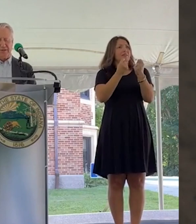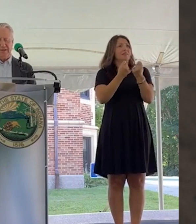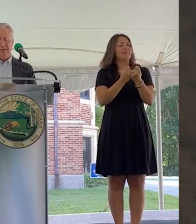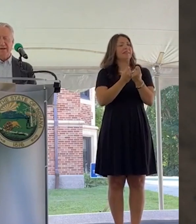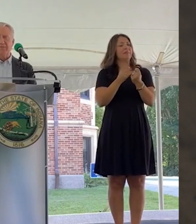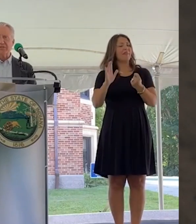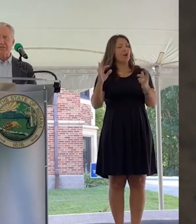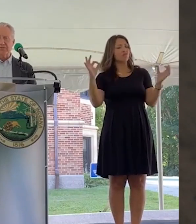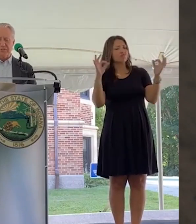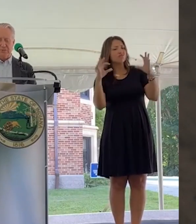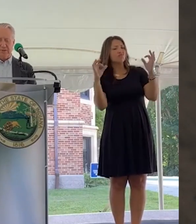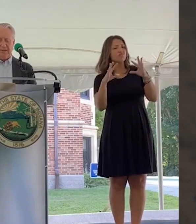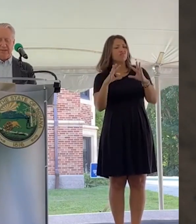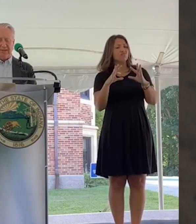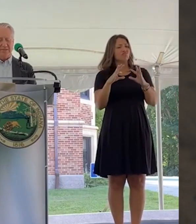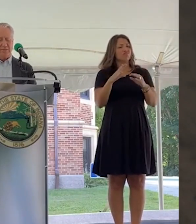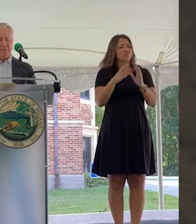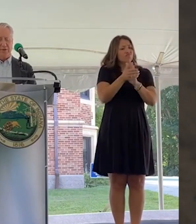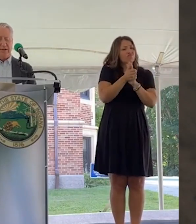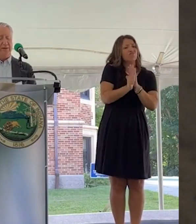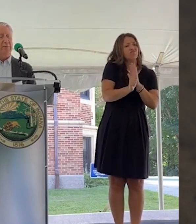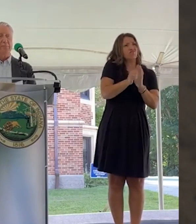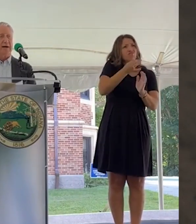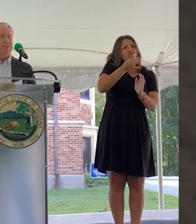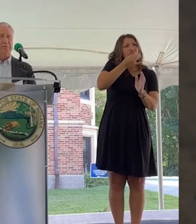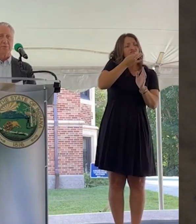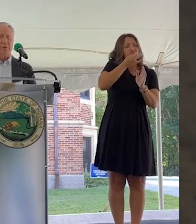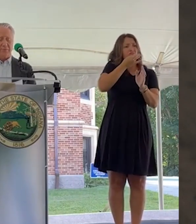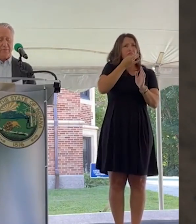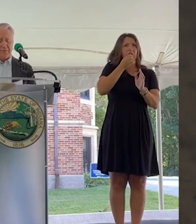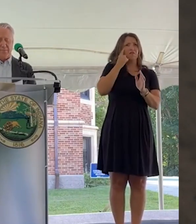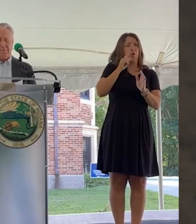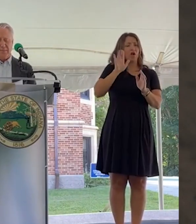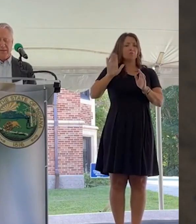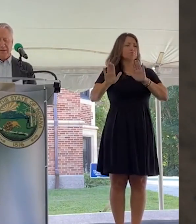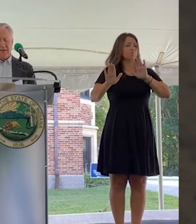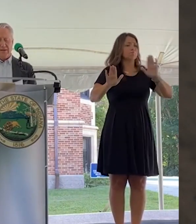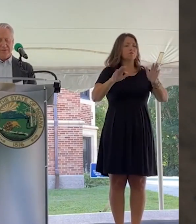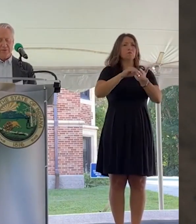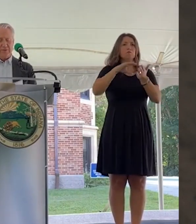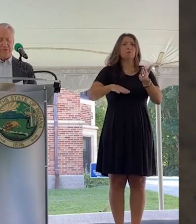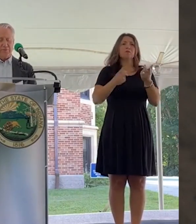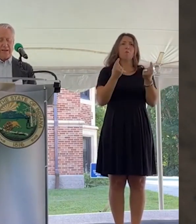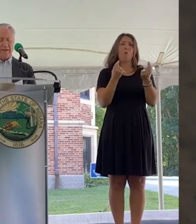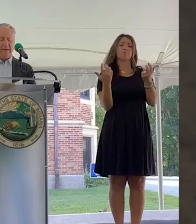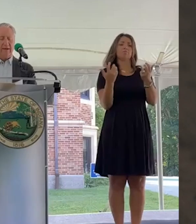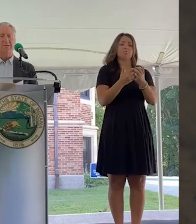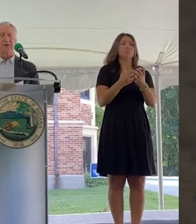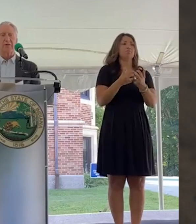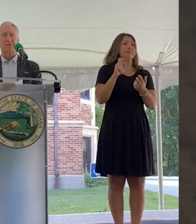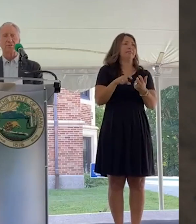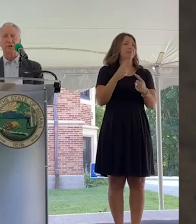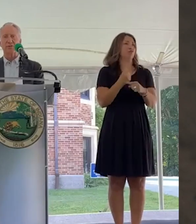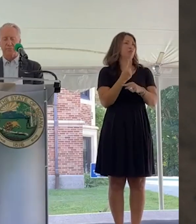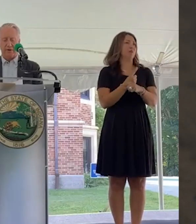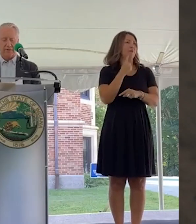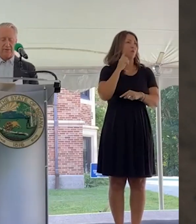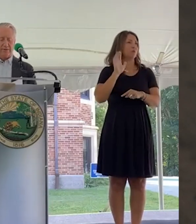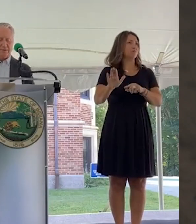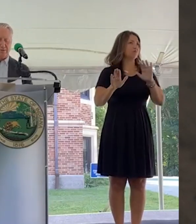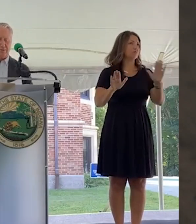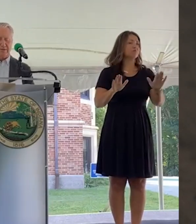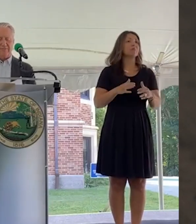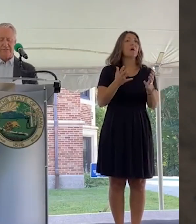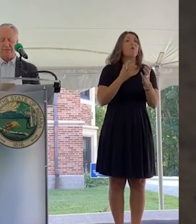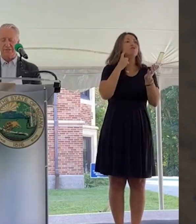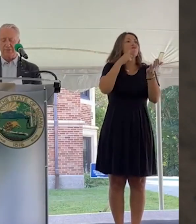appreciation of the students' unique needs that would not have been possible without them. I also want to recognize our construction